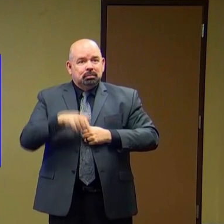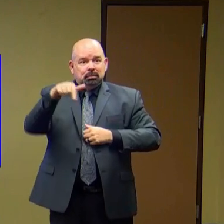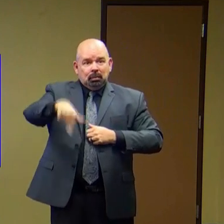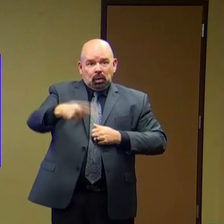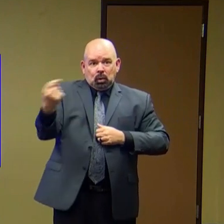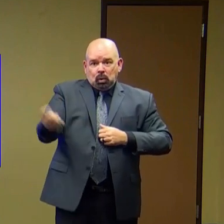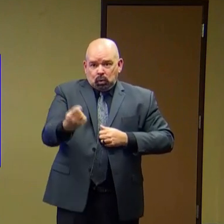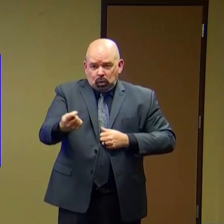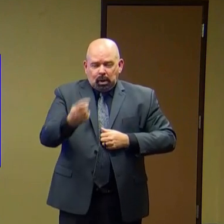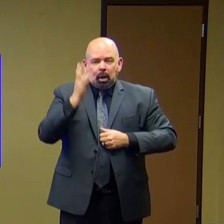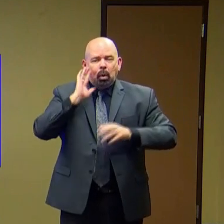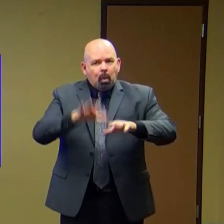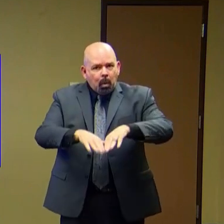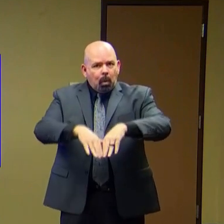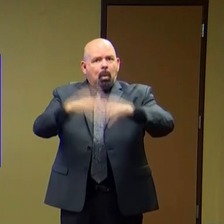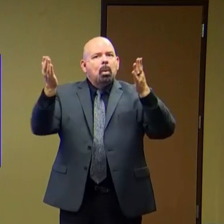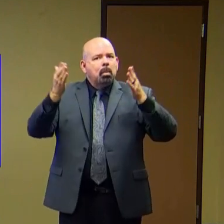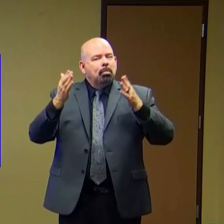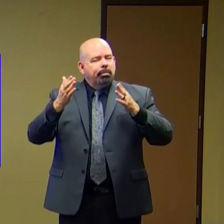on our website at